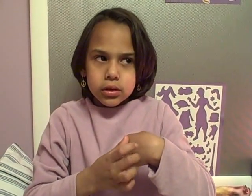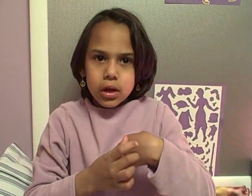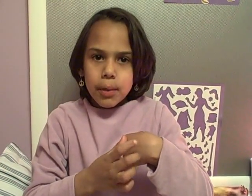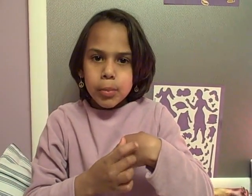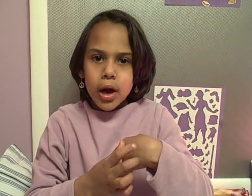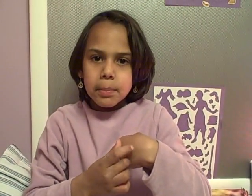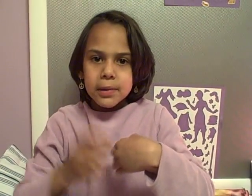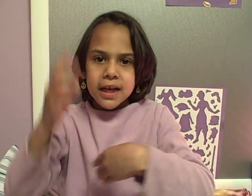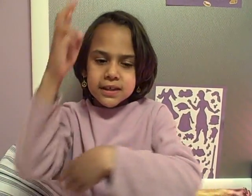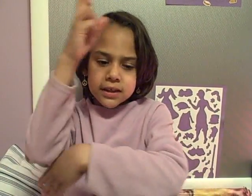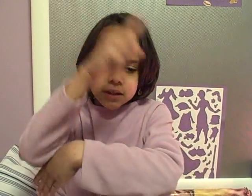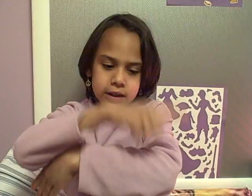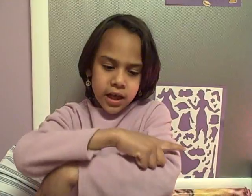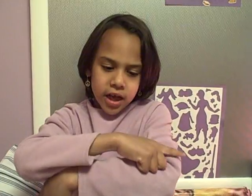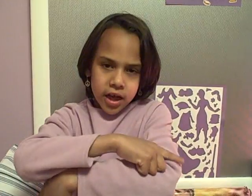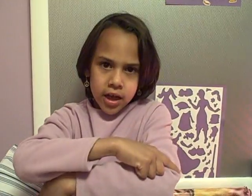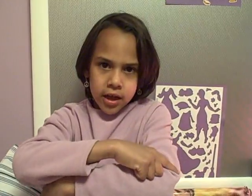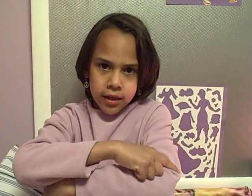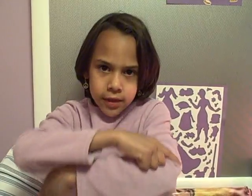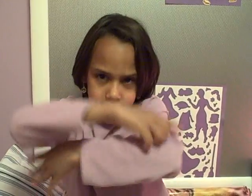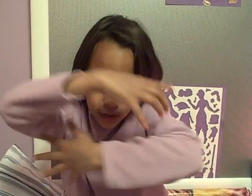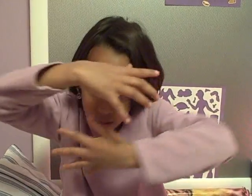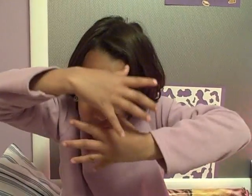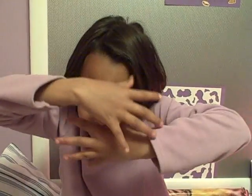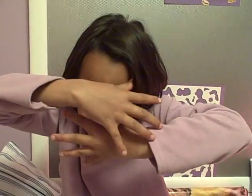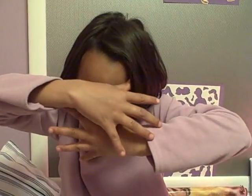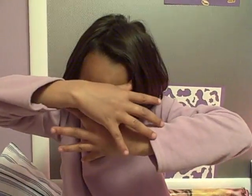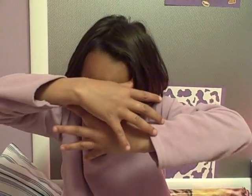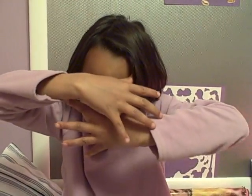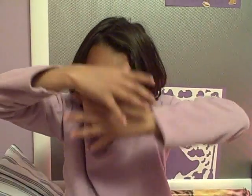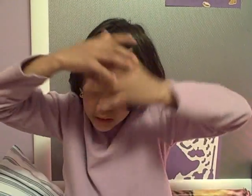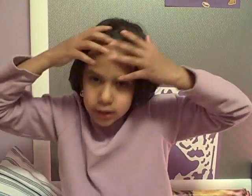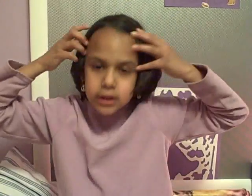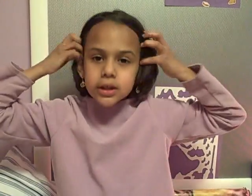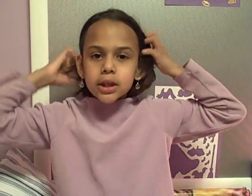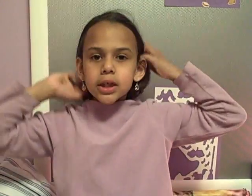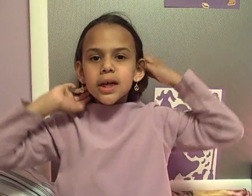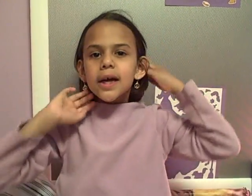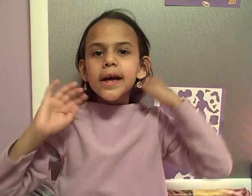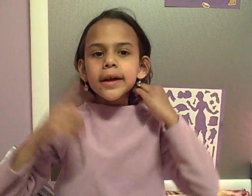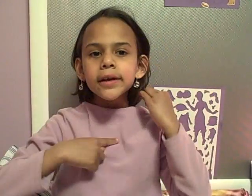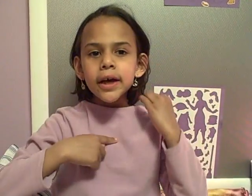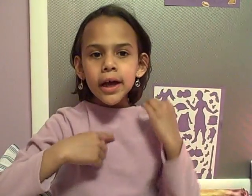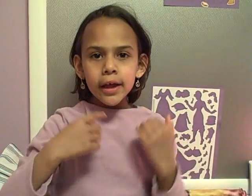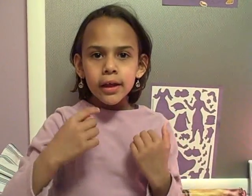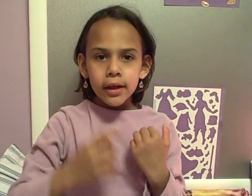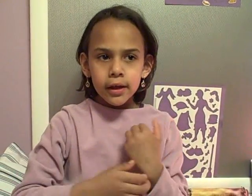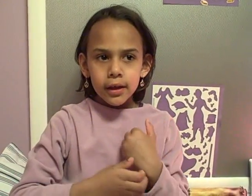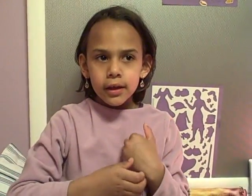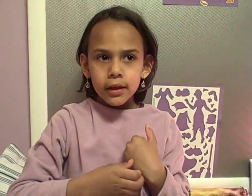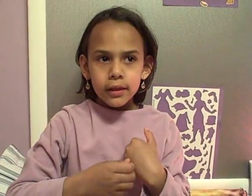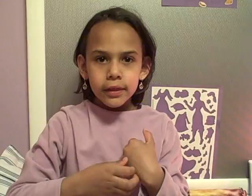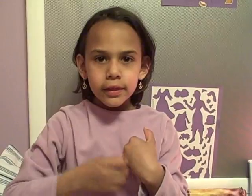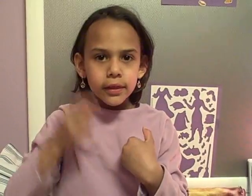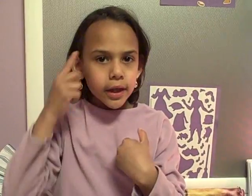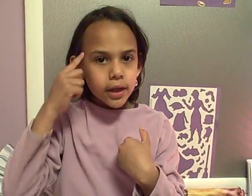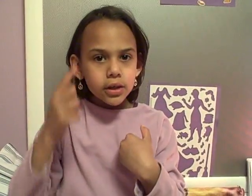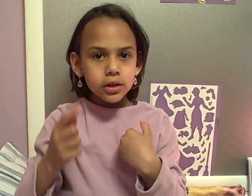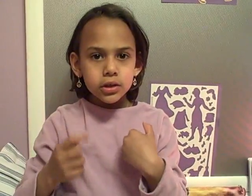The bright, pleasant day, the dark, sacred night, and I think